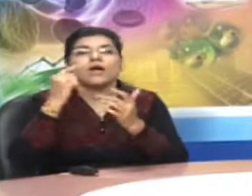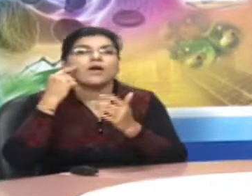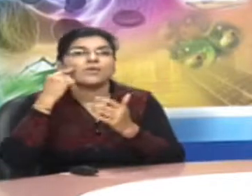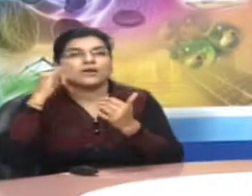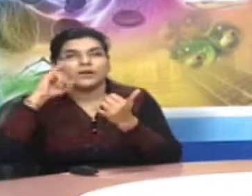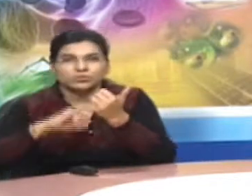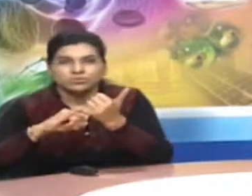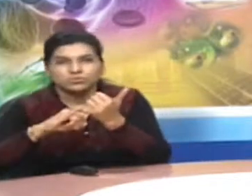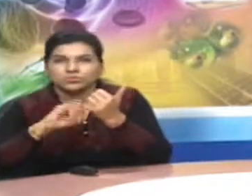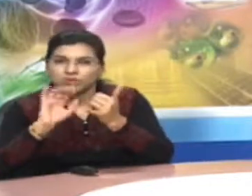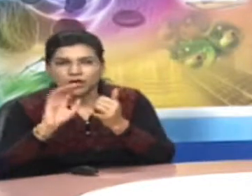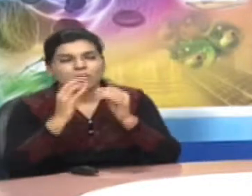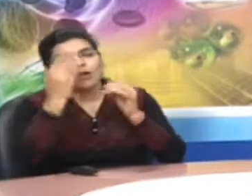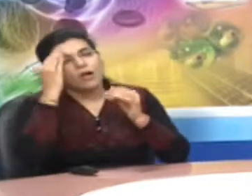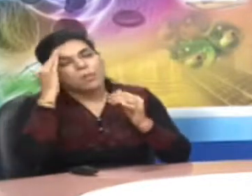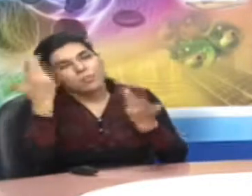word in find what.